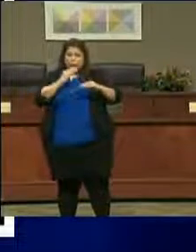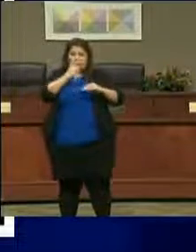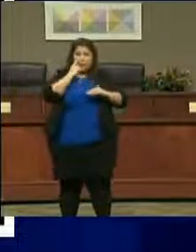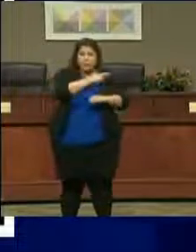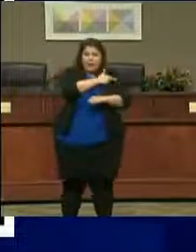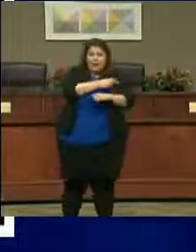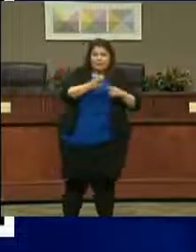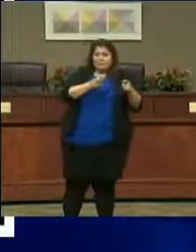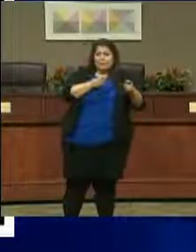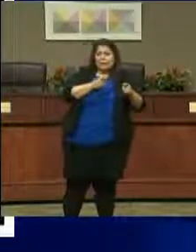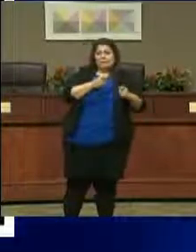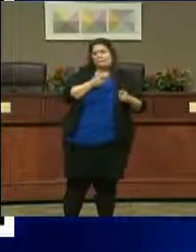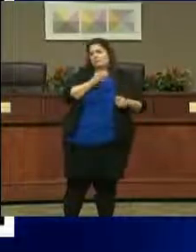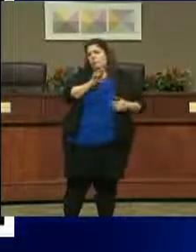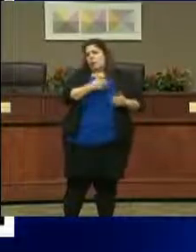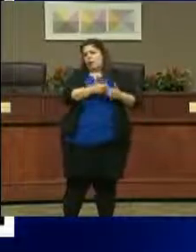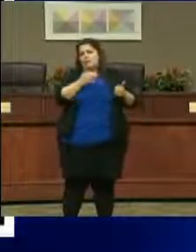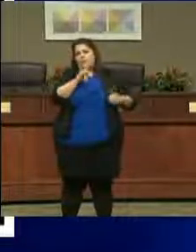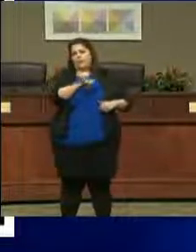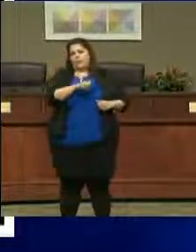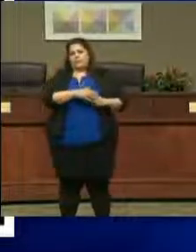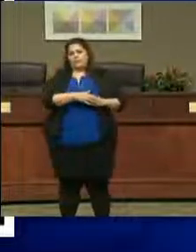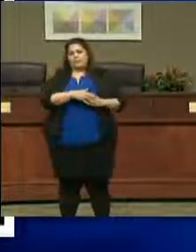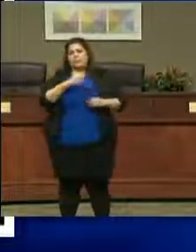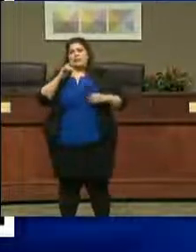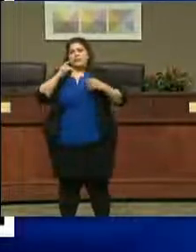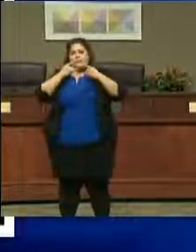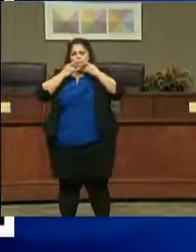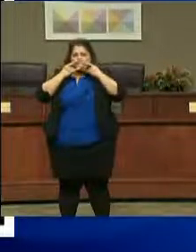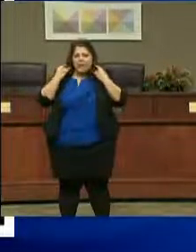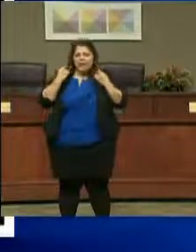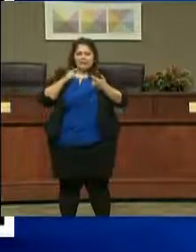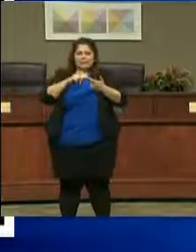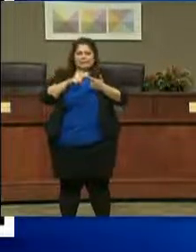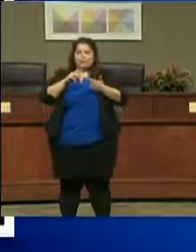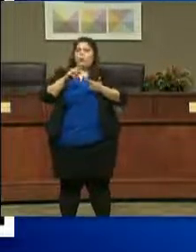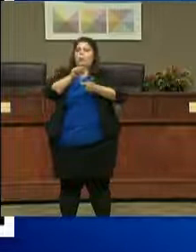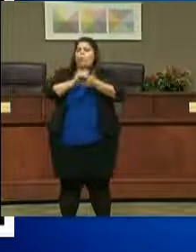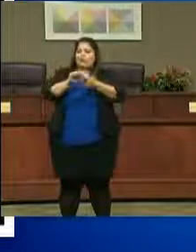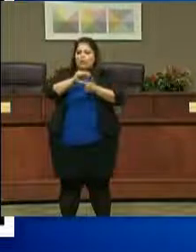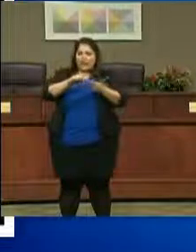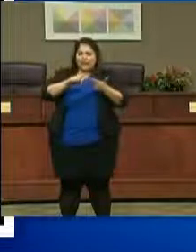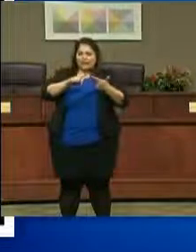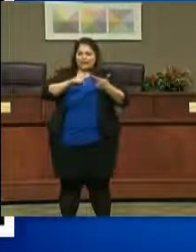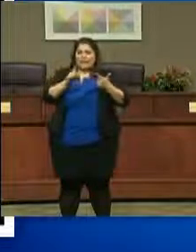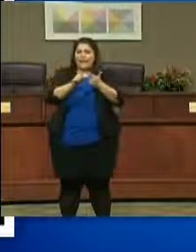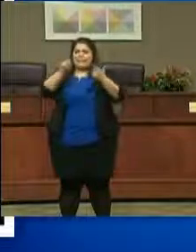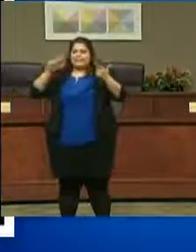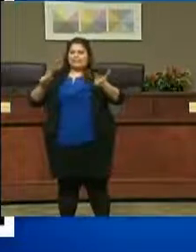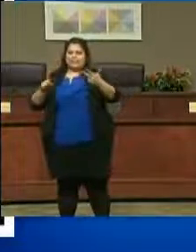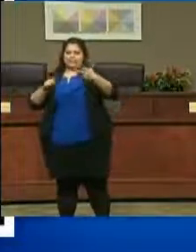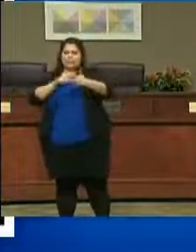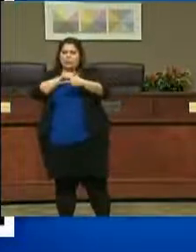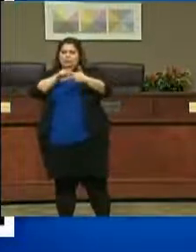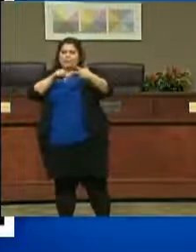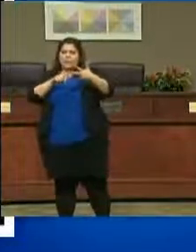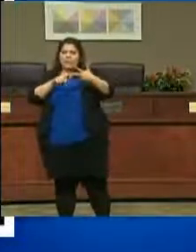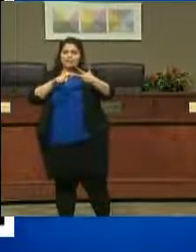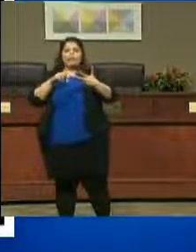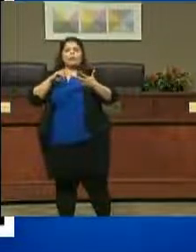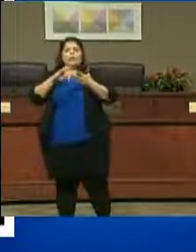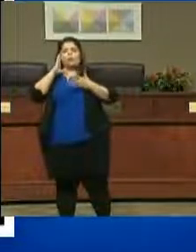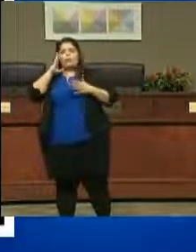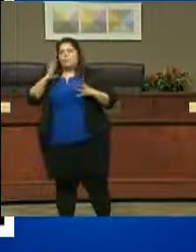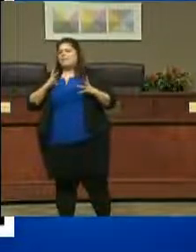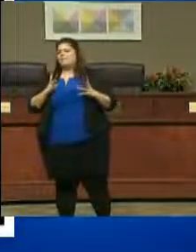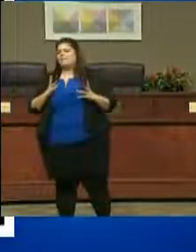protecting ourselves is the 3 Ws. Wear your mask, wash your hands, watch your distance. If we do that, we will be